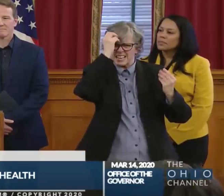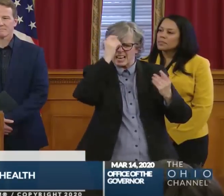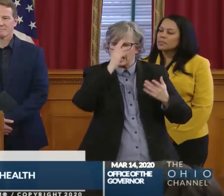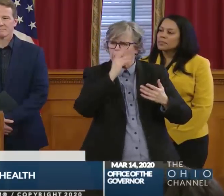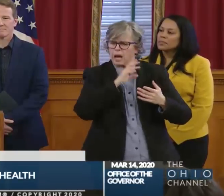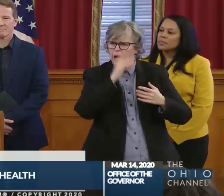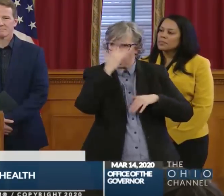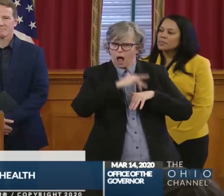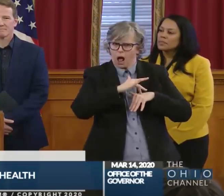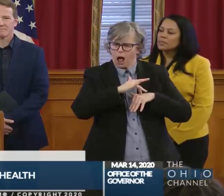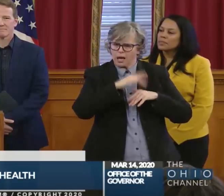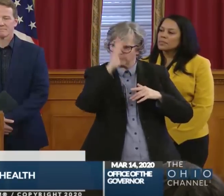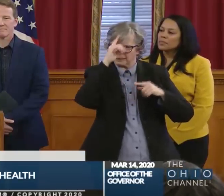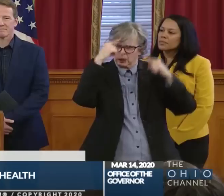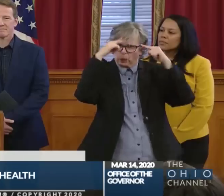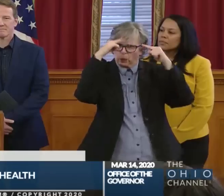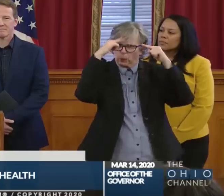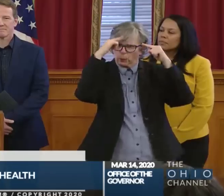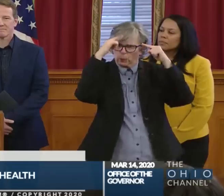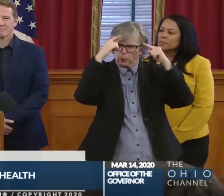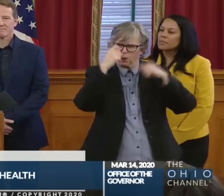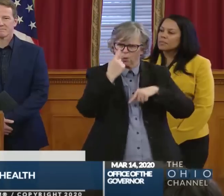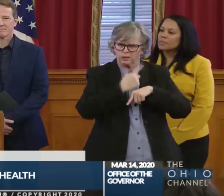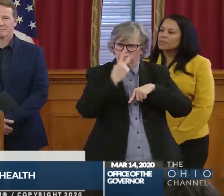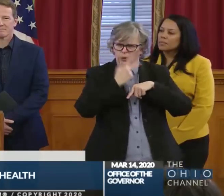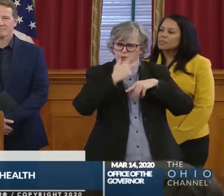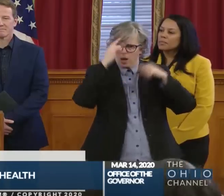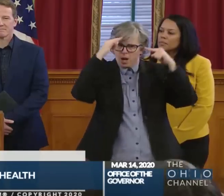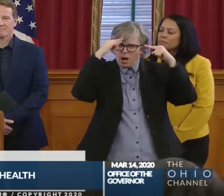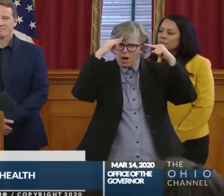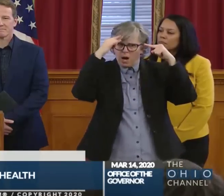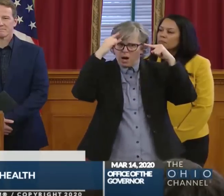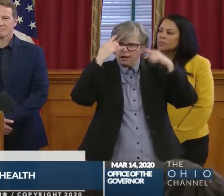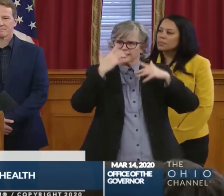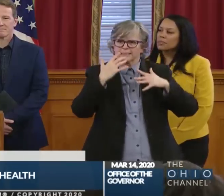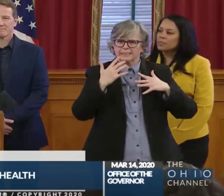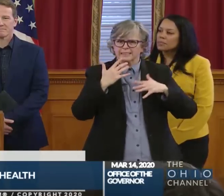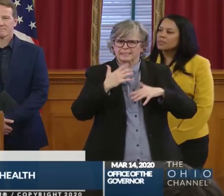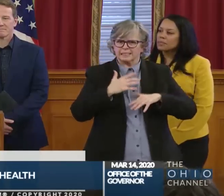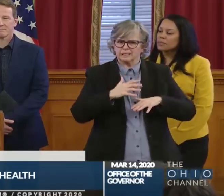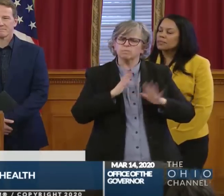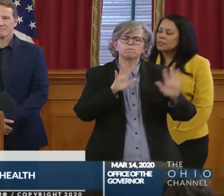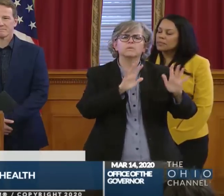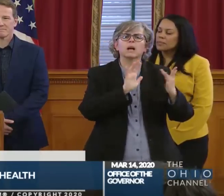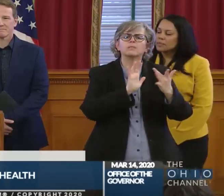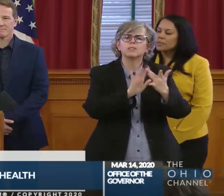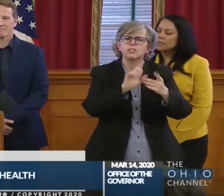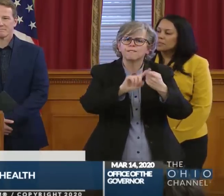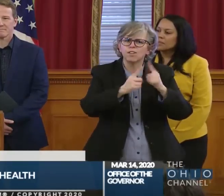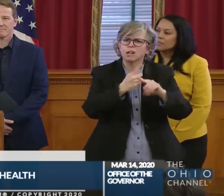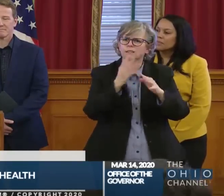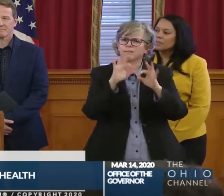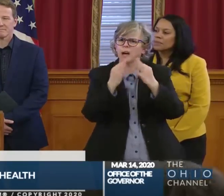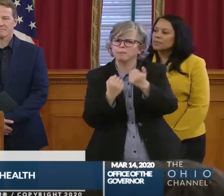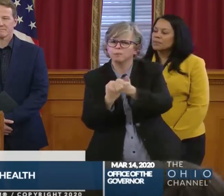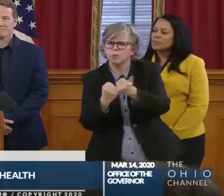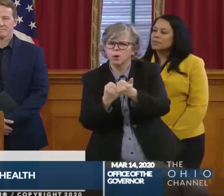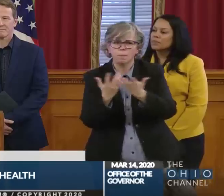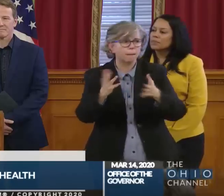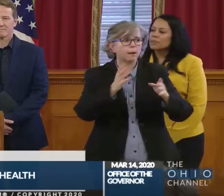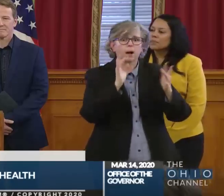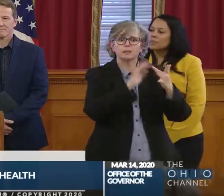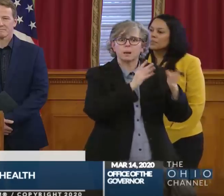so maybe a couple of days, that's time that you could reach out to talk to a friend for support or to talk to a professional for